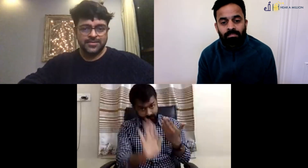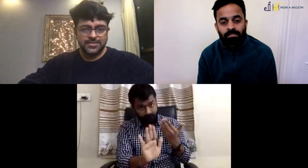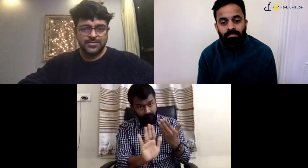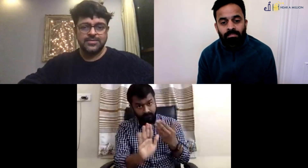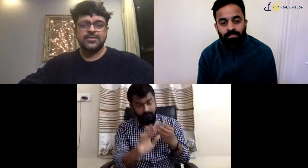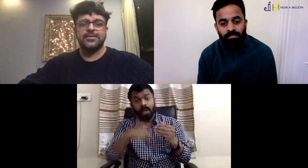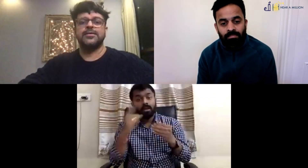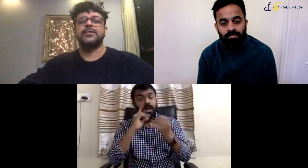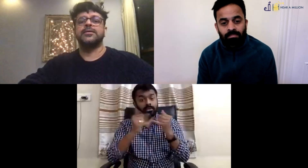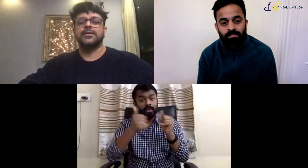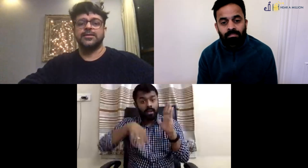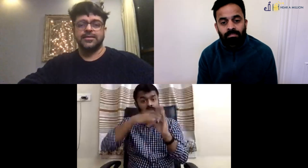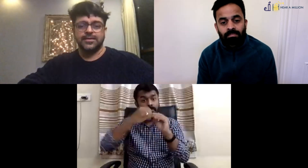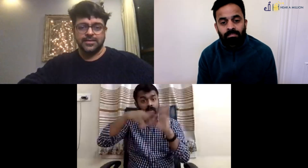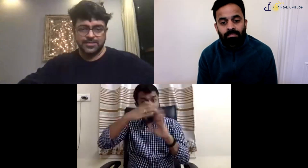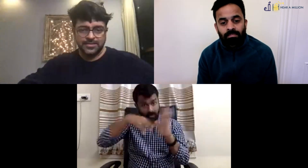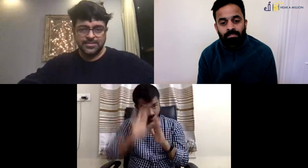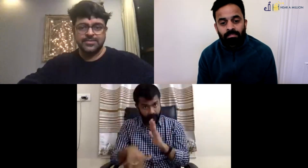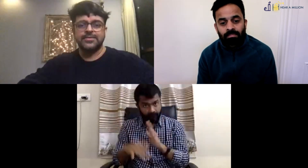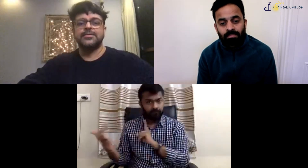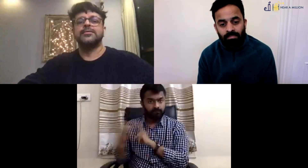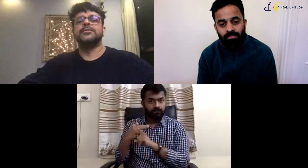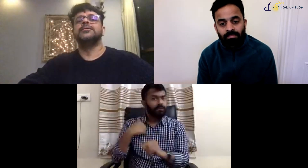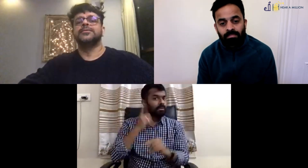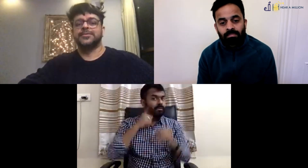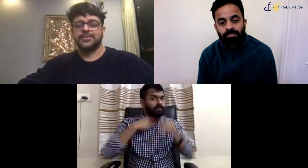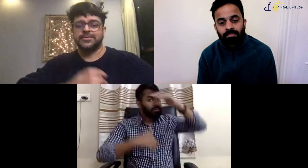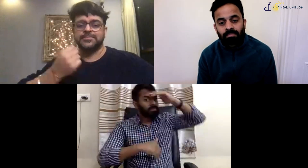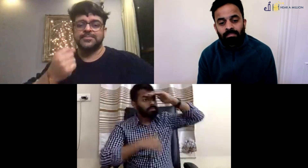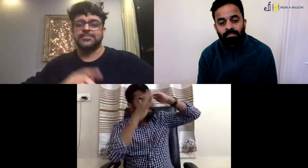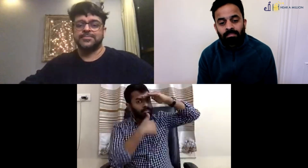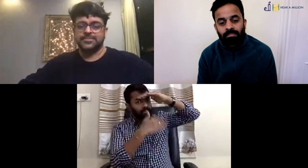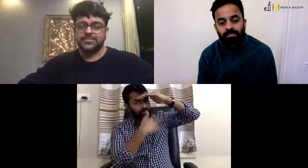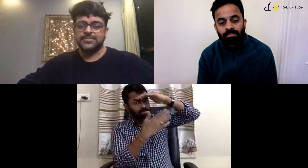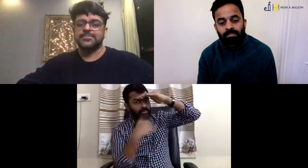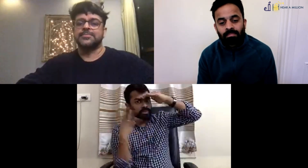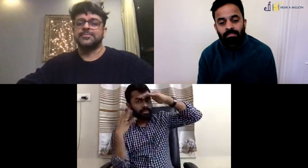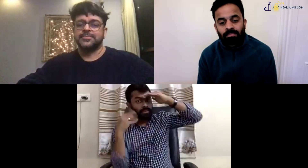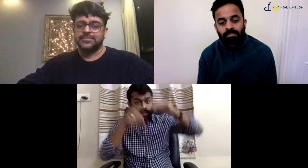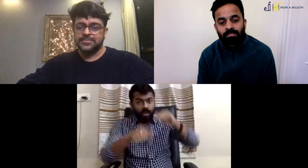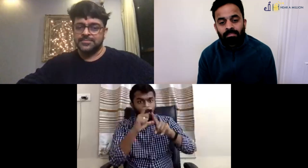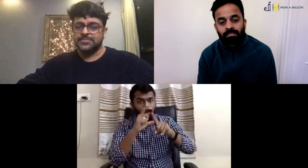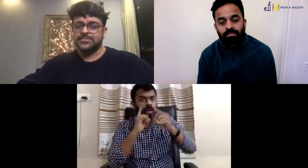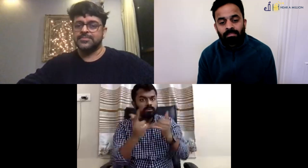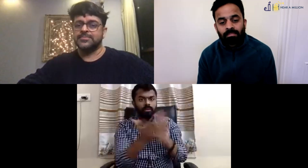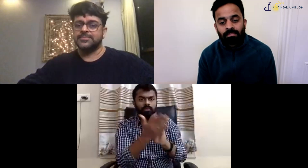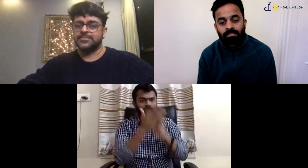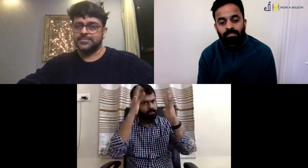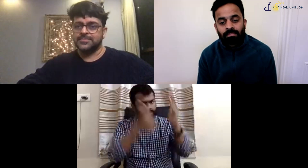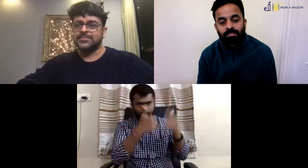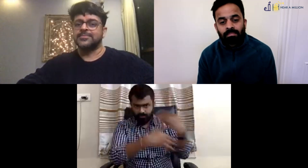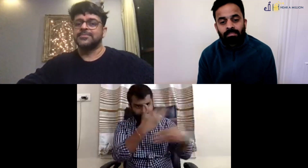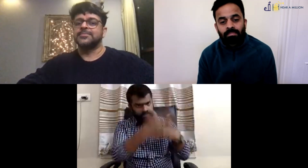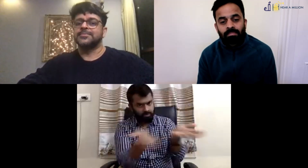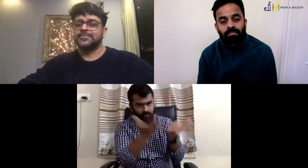the deaf people can they study B.Ed or ISL A, B or C level. So, but we have been waiting for